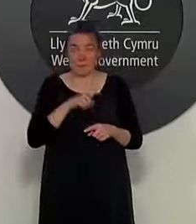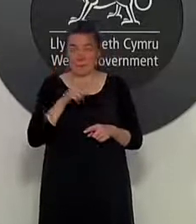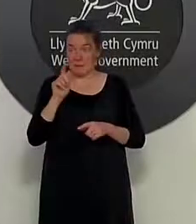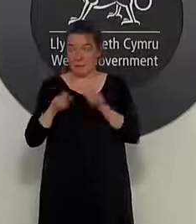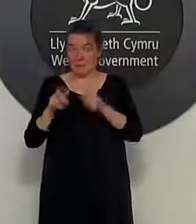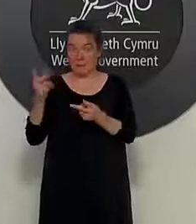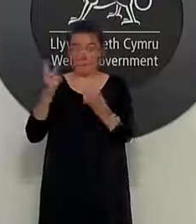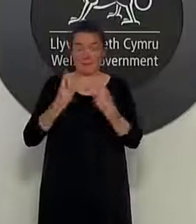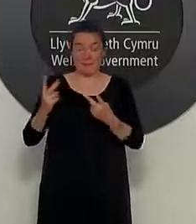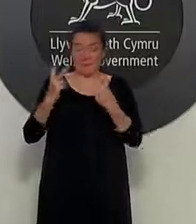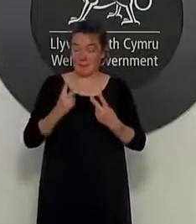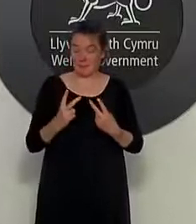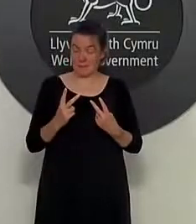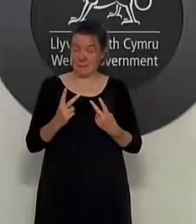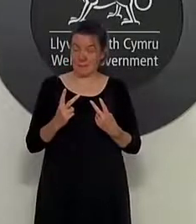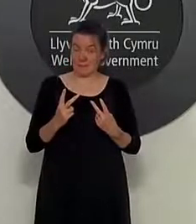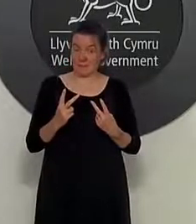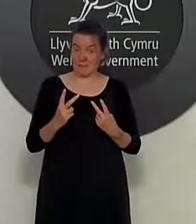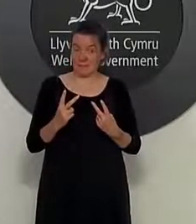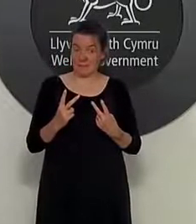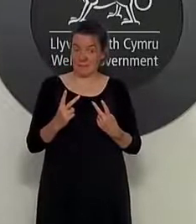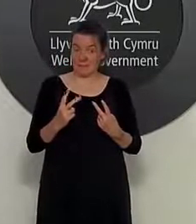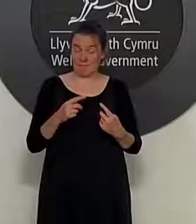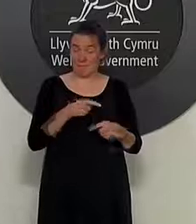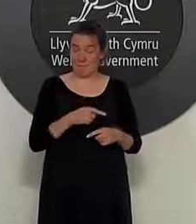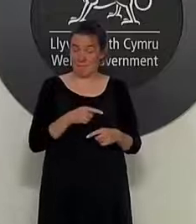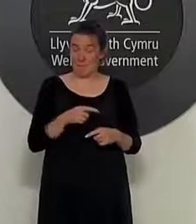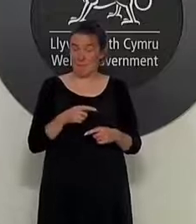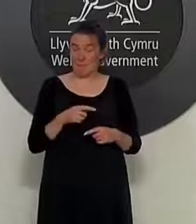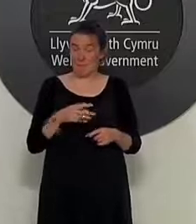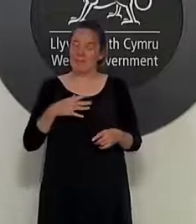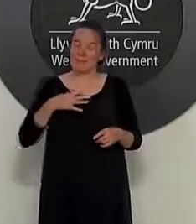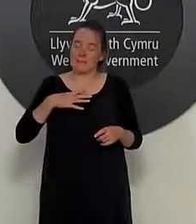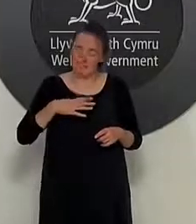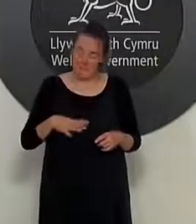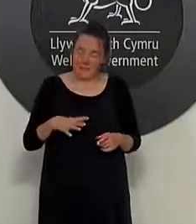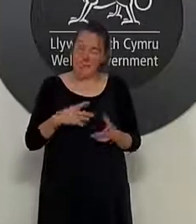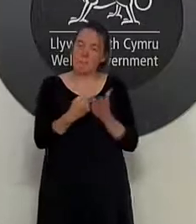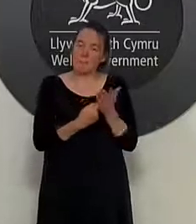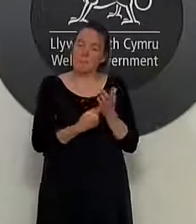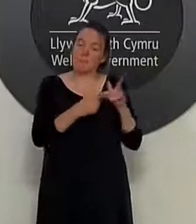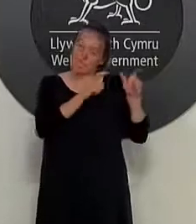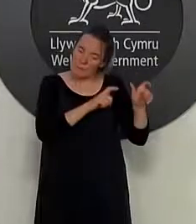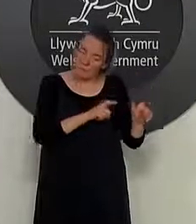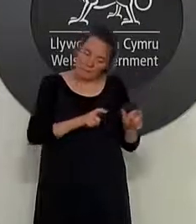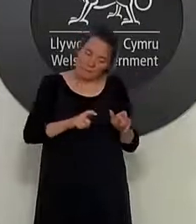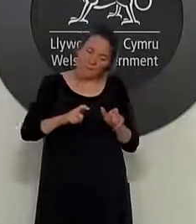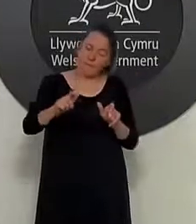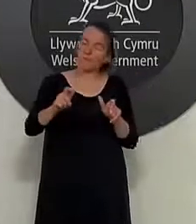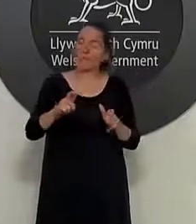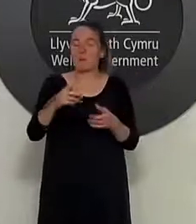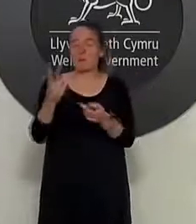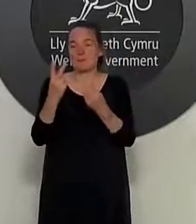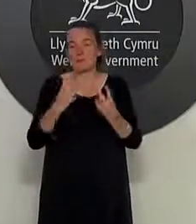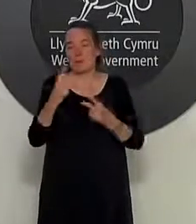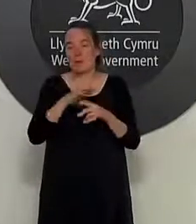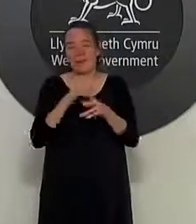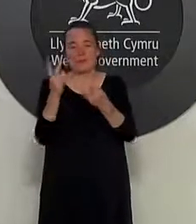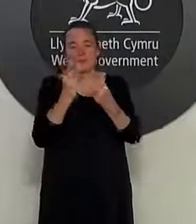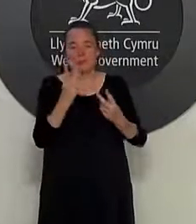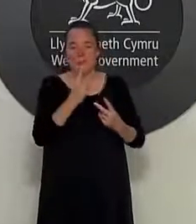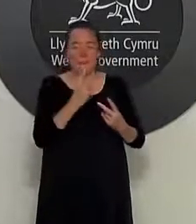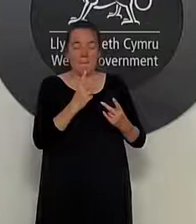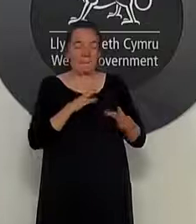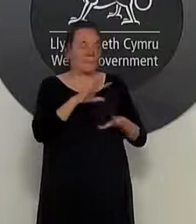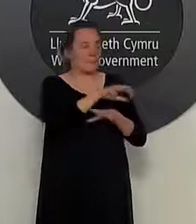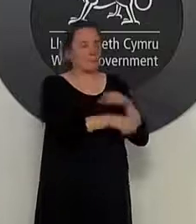Government's policy for tourism is sustainable tourism, not tourism that overwhelms